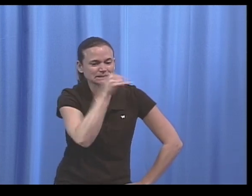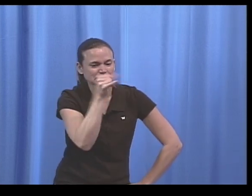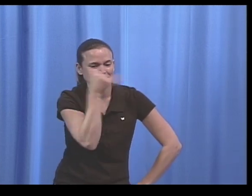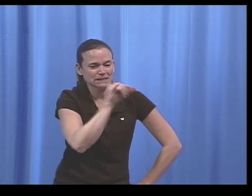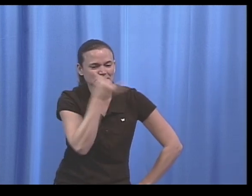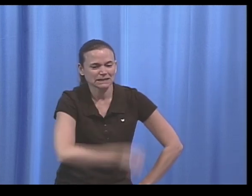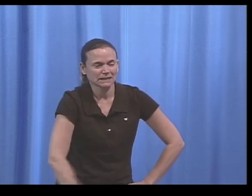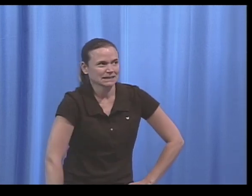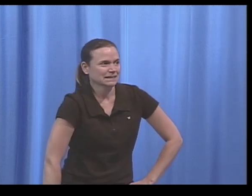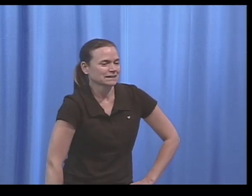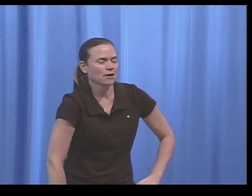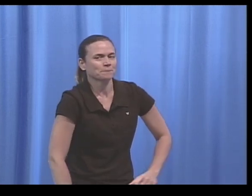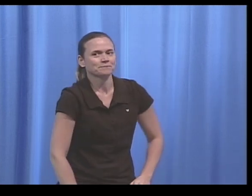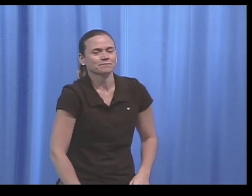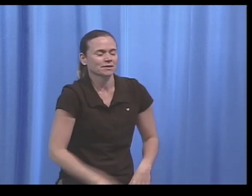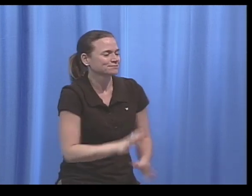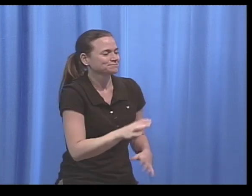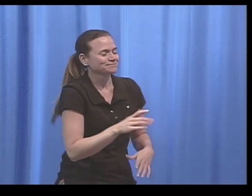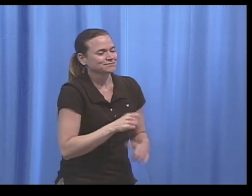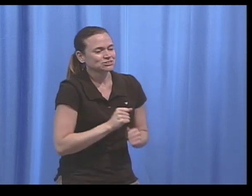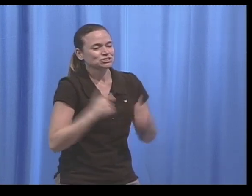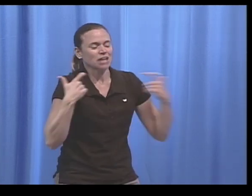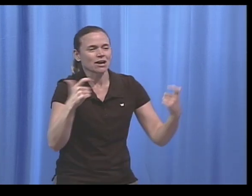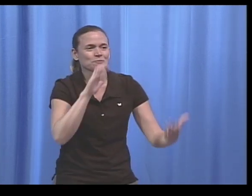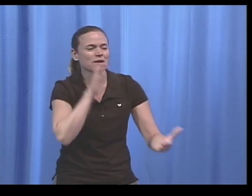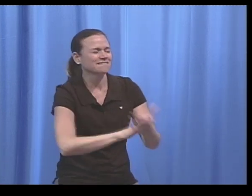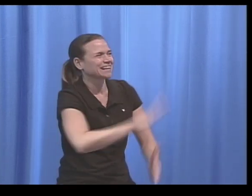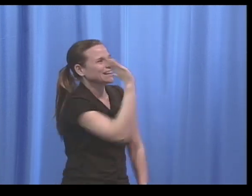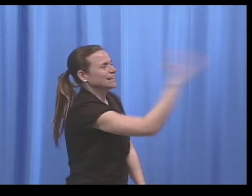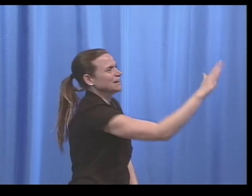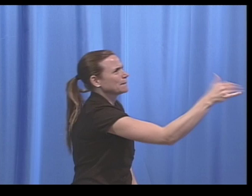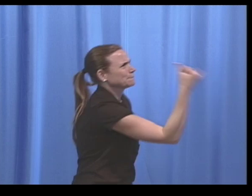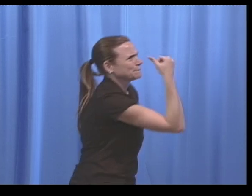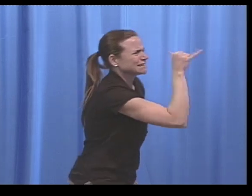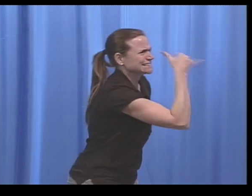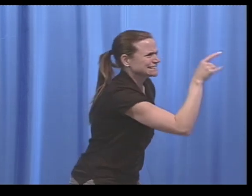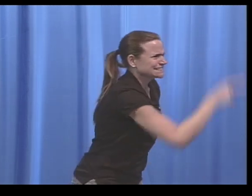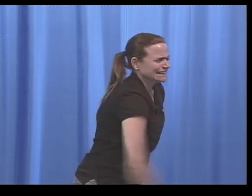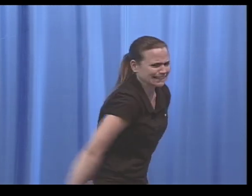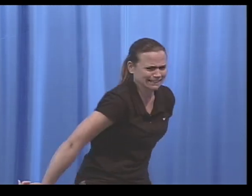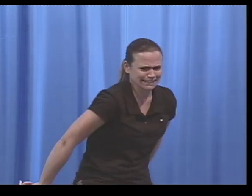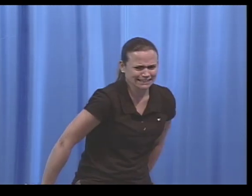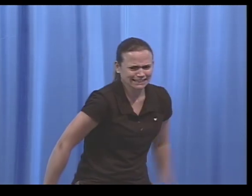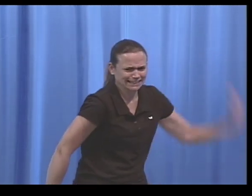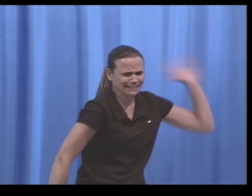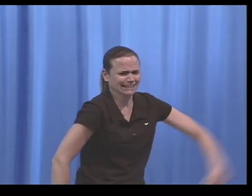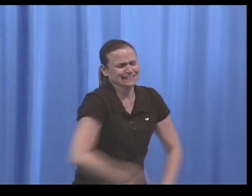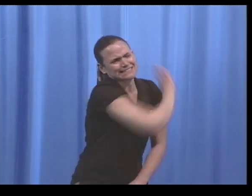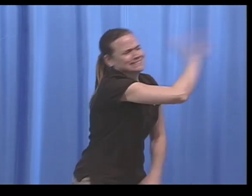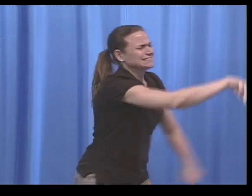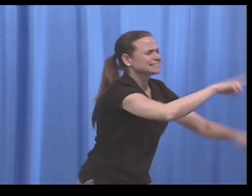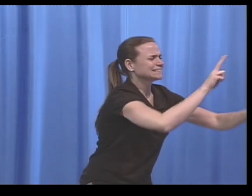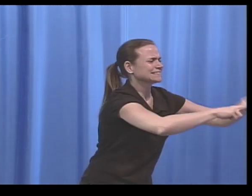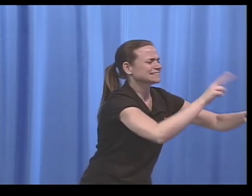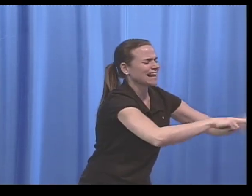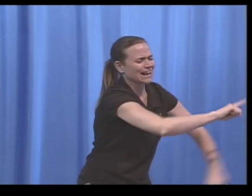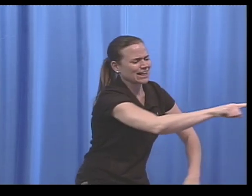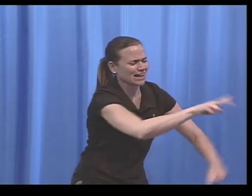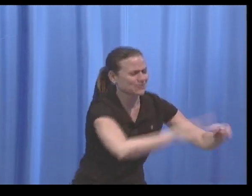"Don't be silly," said the giant's wife. Sit down